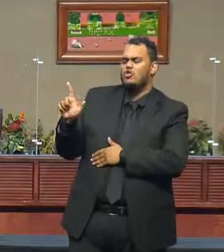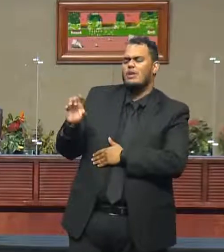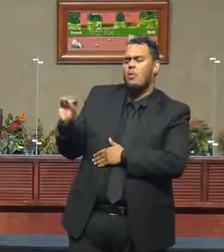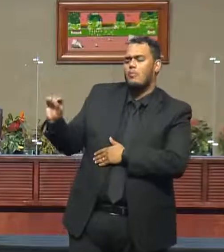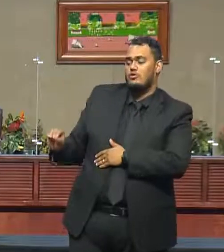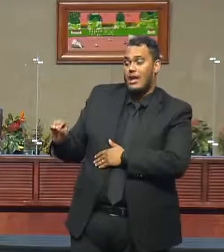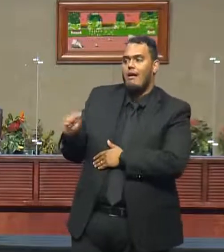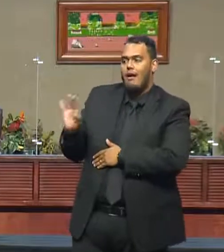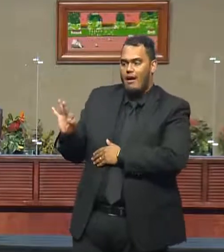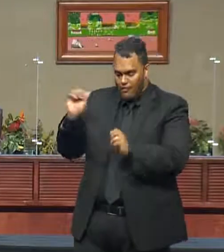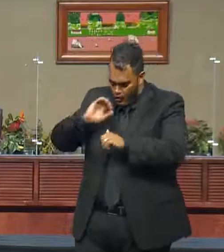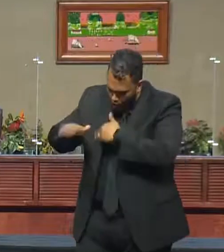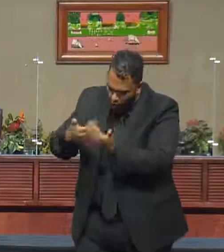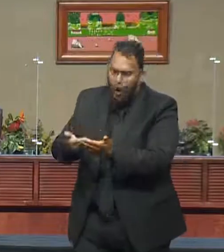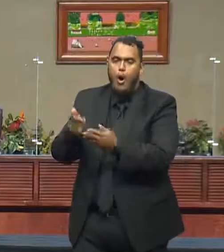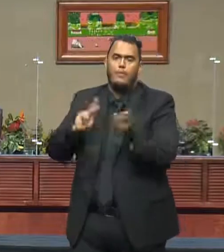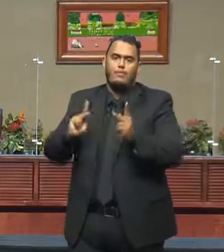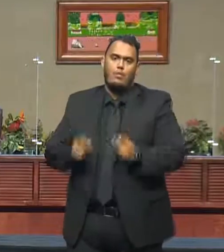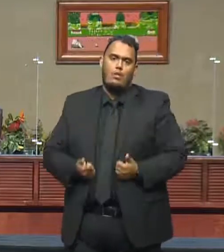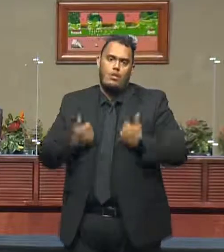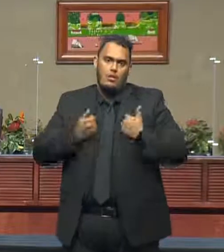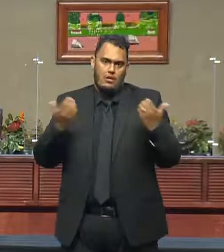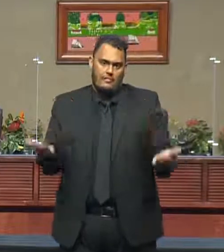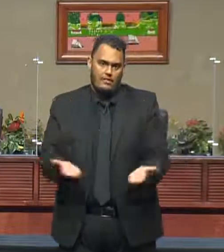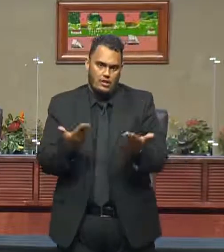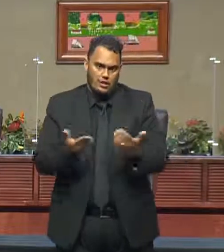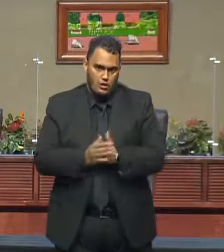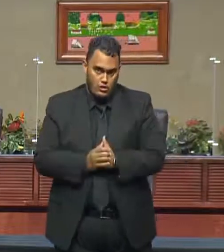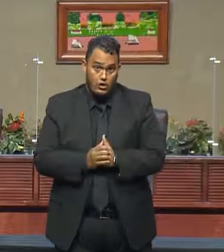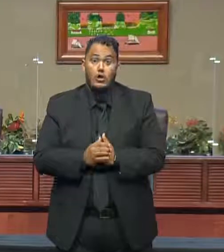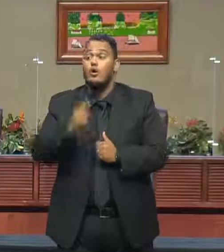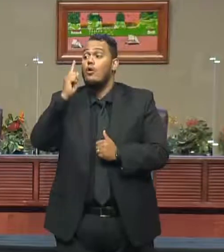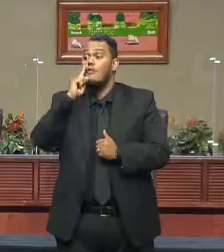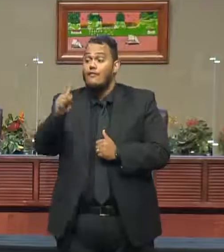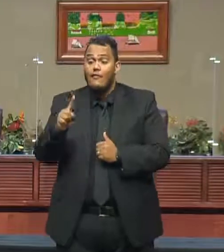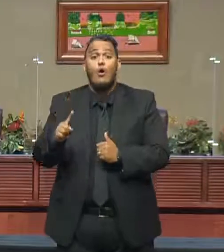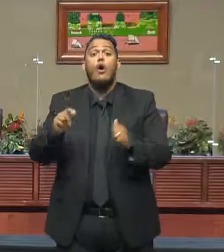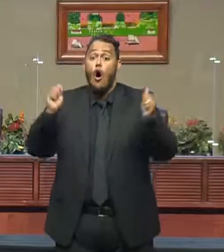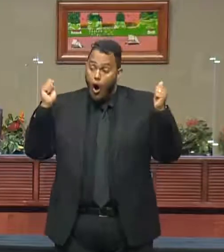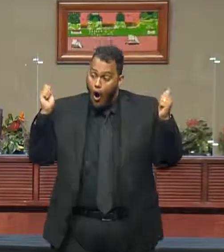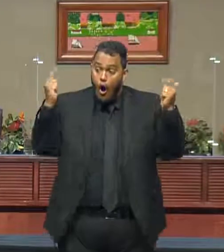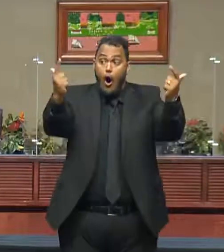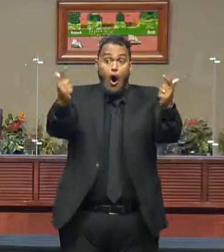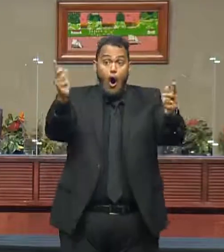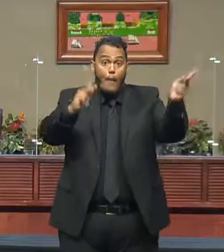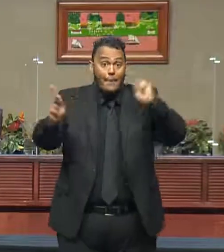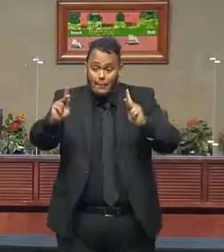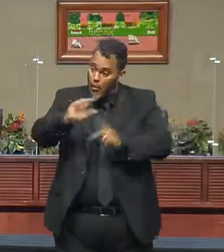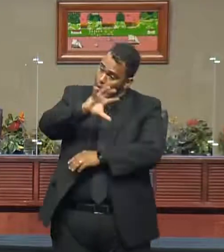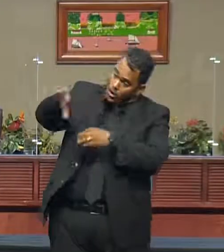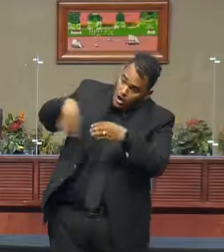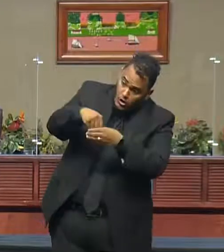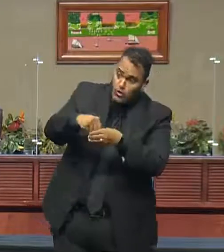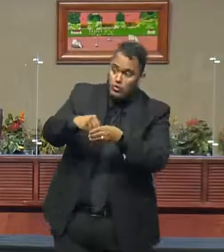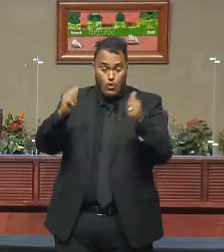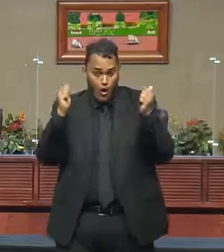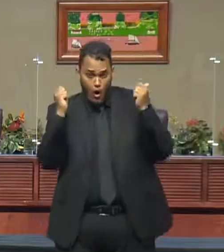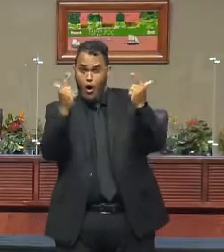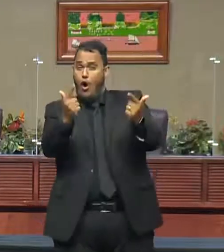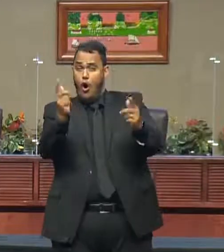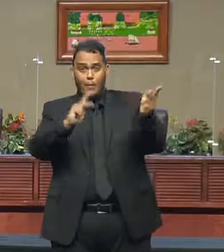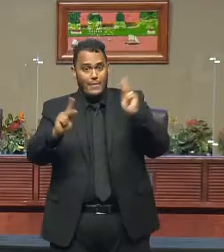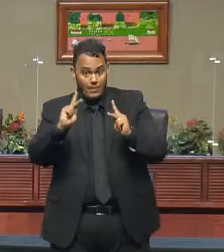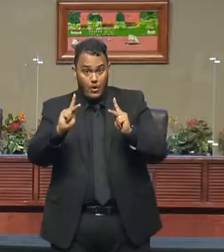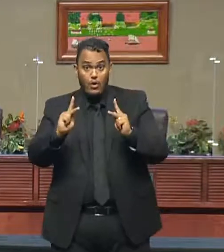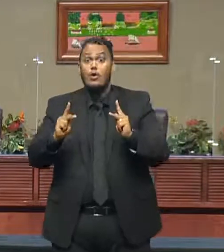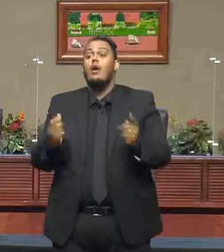that population. Now, for the general population of Orange County, including everyone, resident that has received